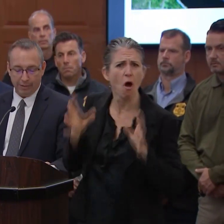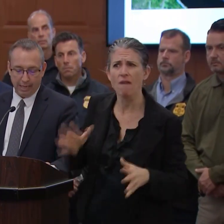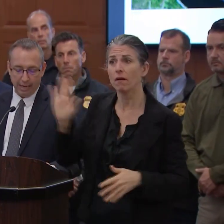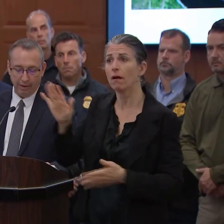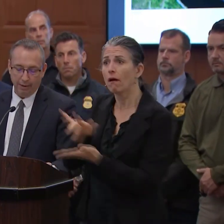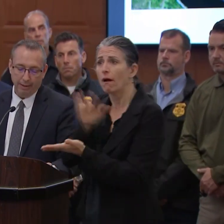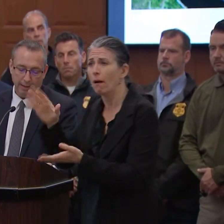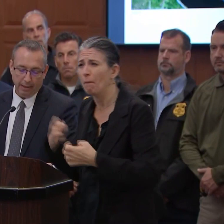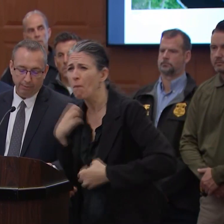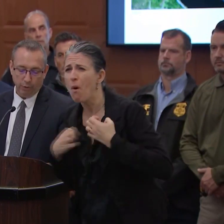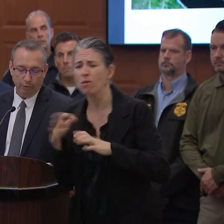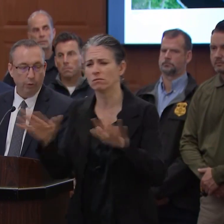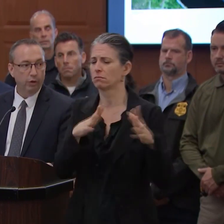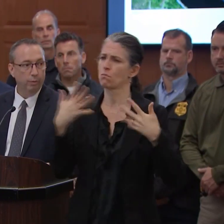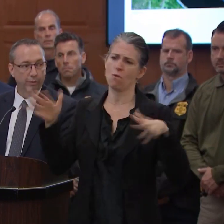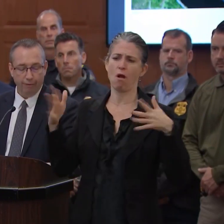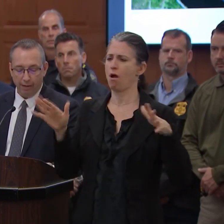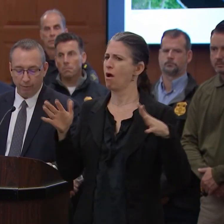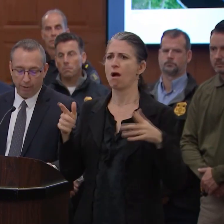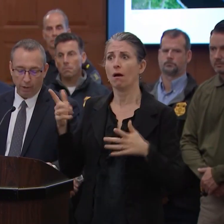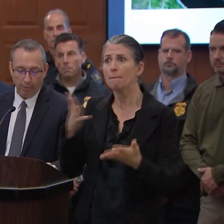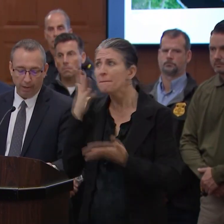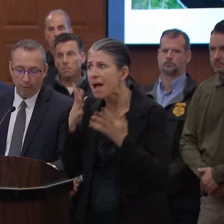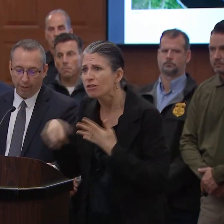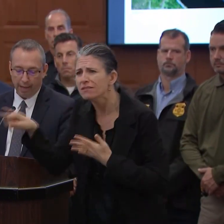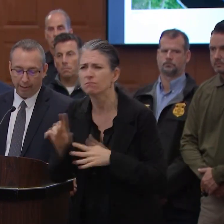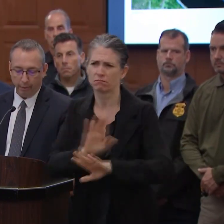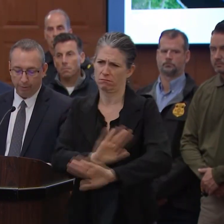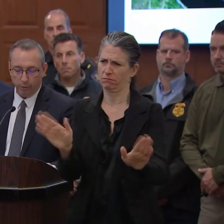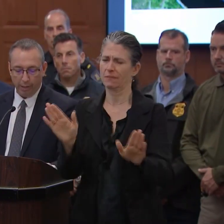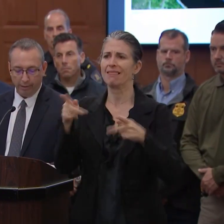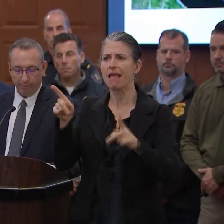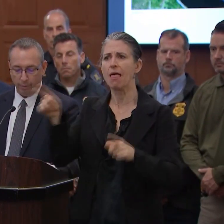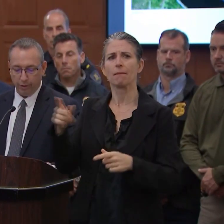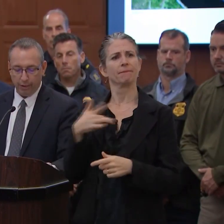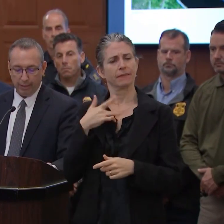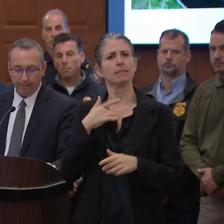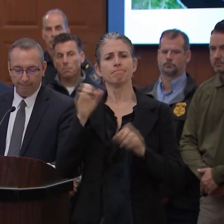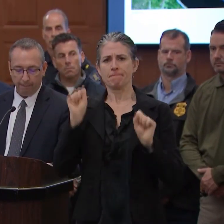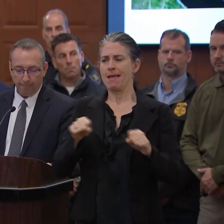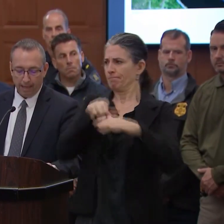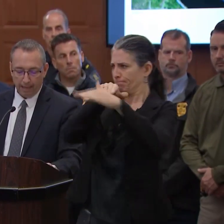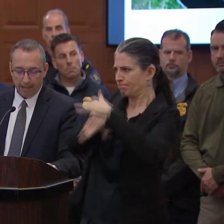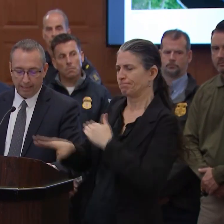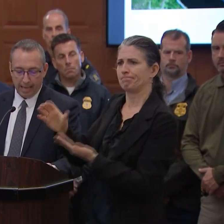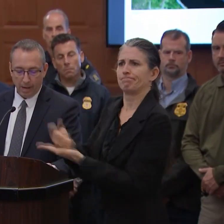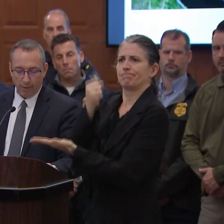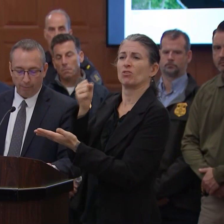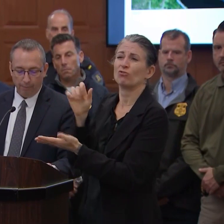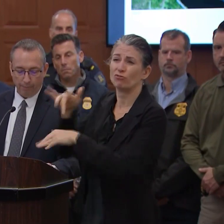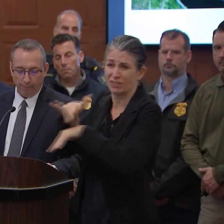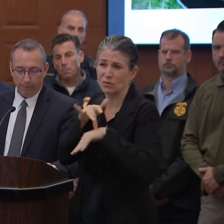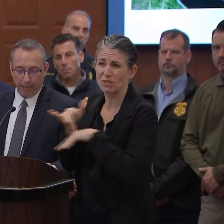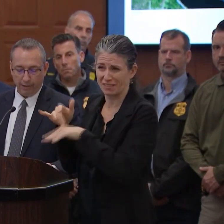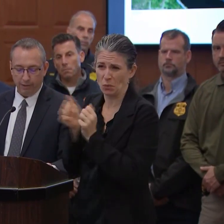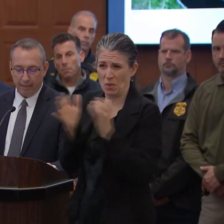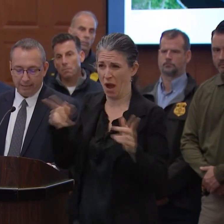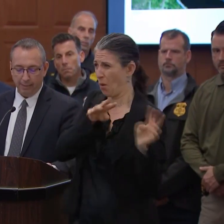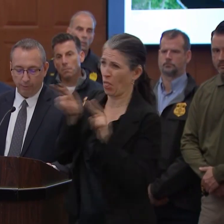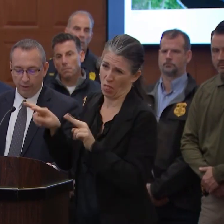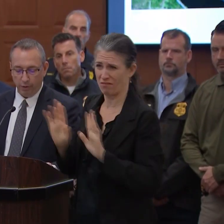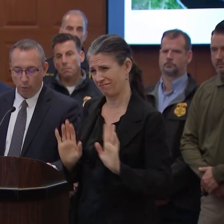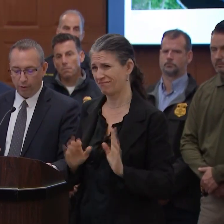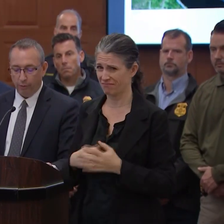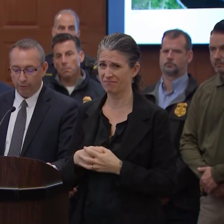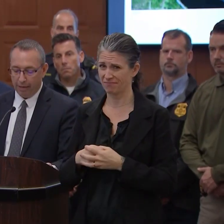know I was there. So if you could do me a favor and help me out with that, that would be greatly appreciated. Now, the Maine